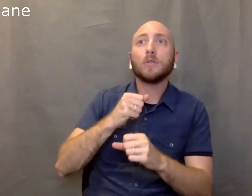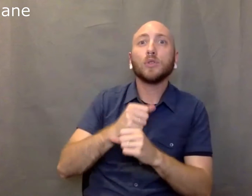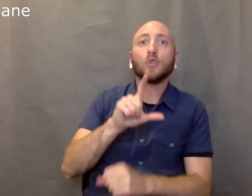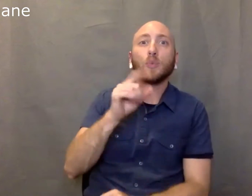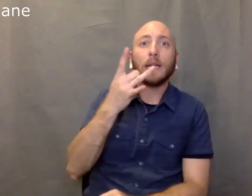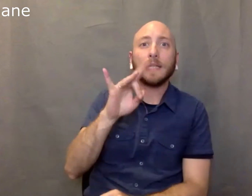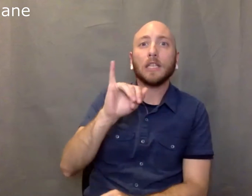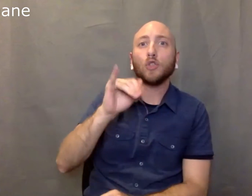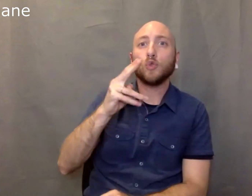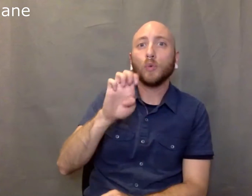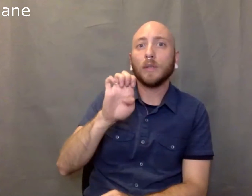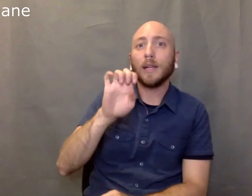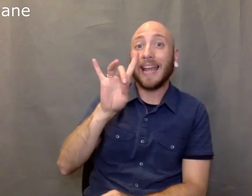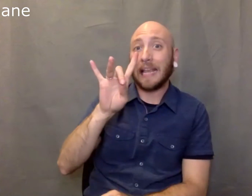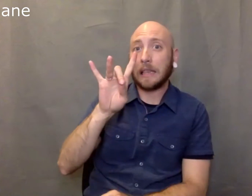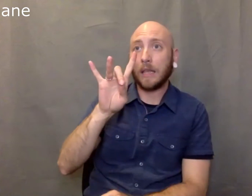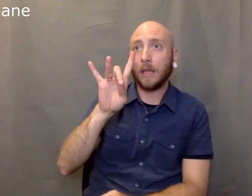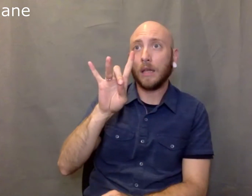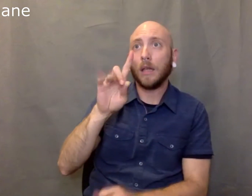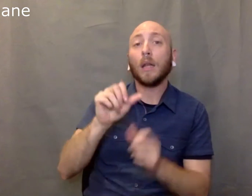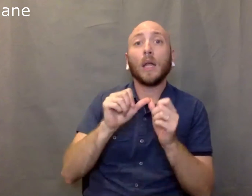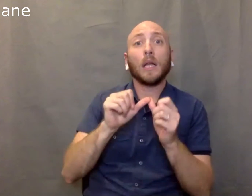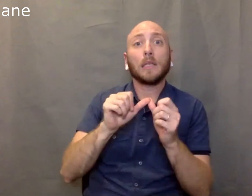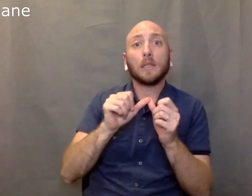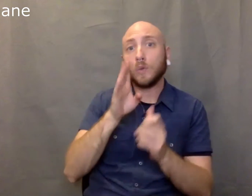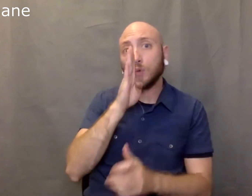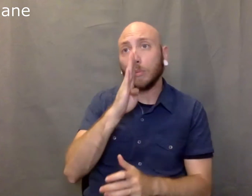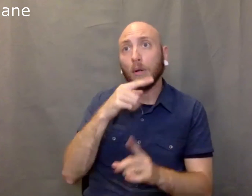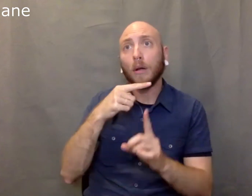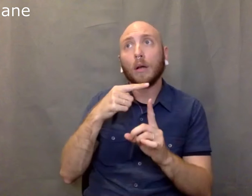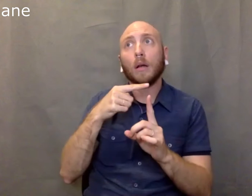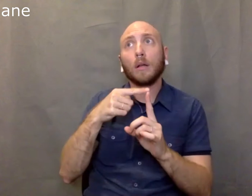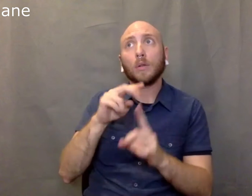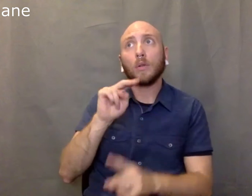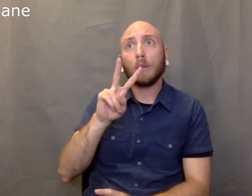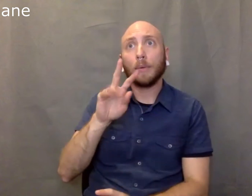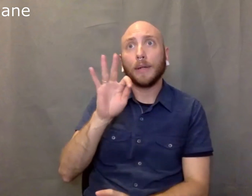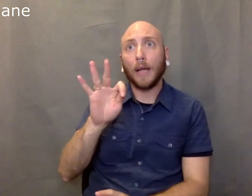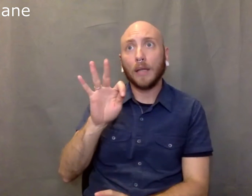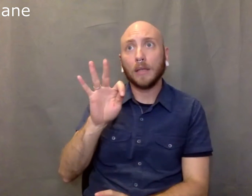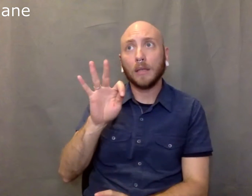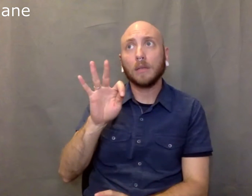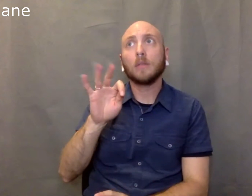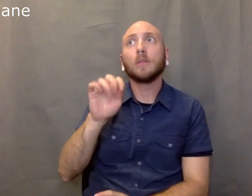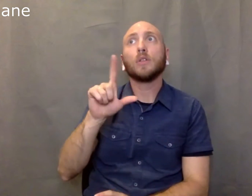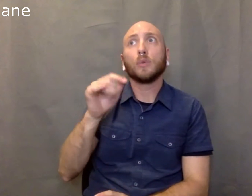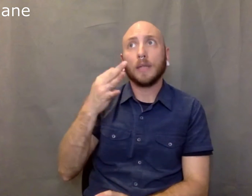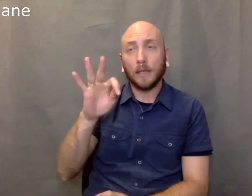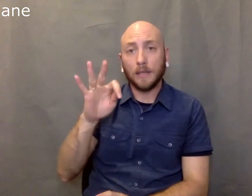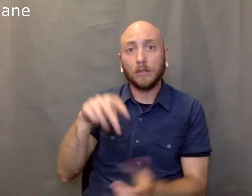stayed sober up until November 9th of 2019. It was like a one-night slip. And I was in Monkey